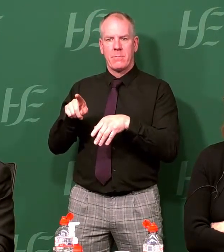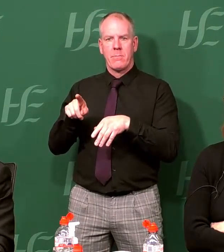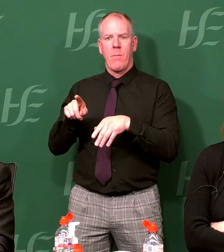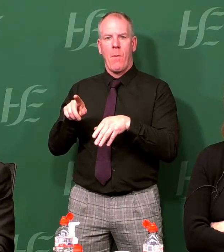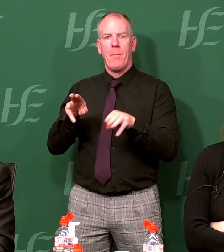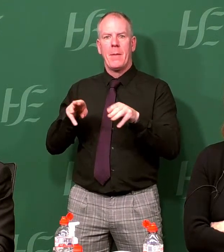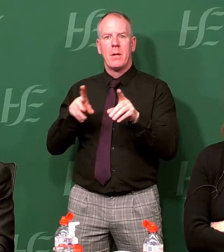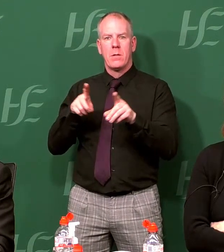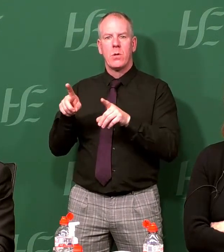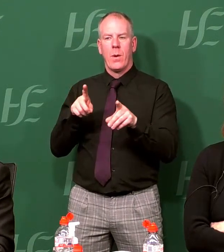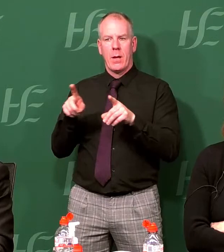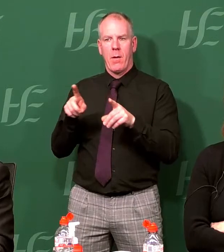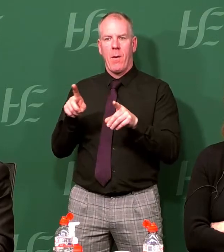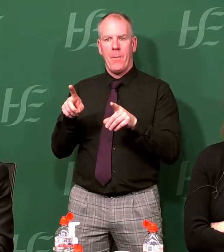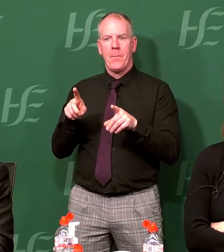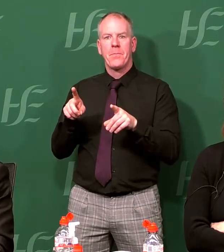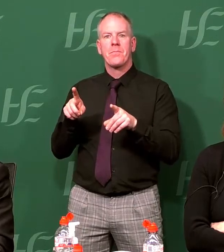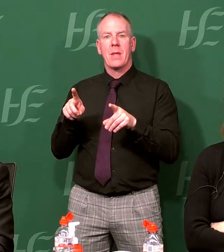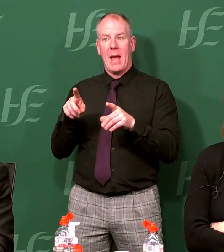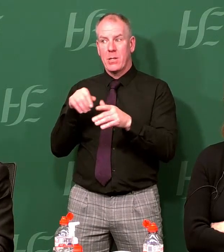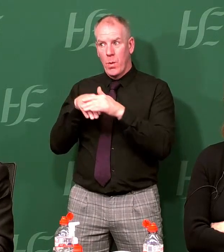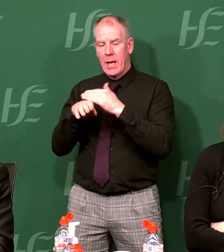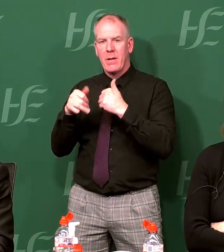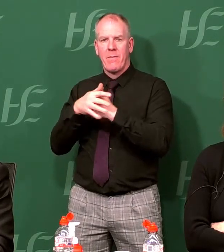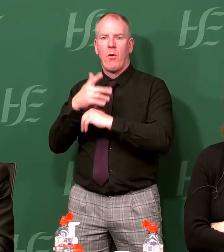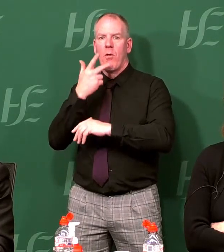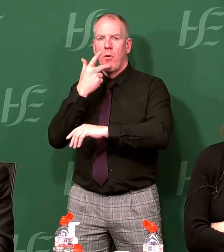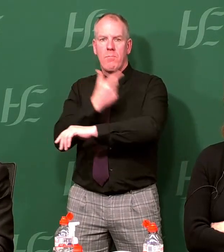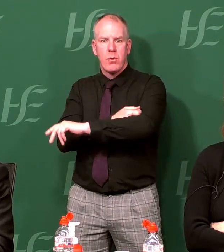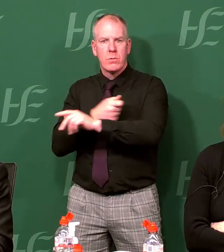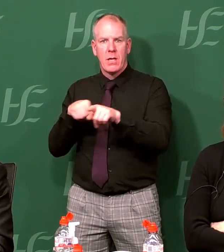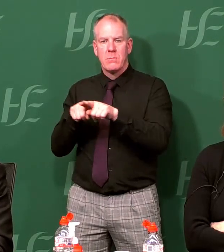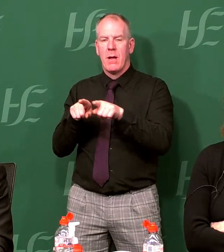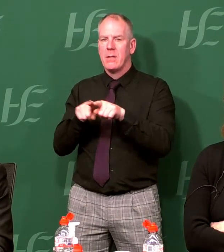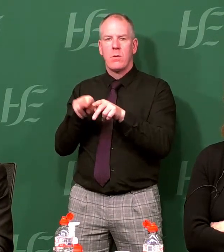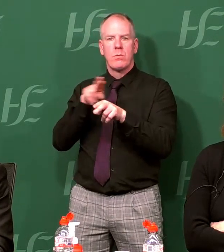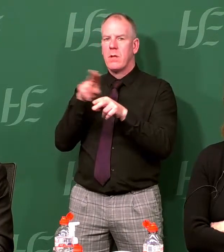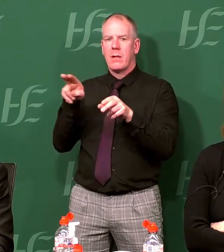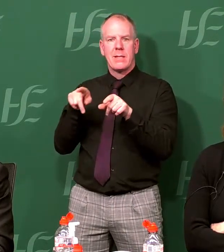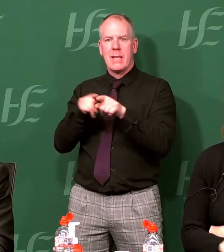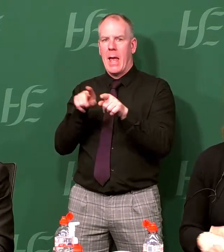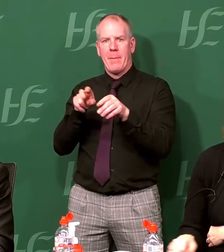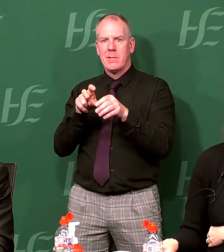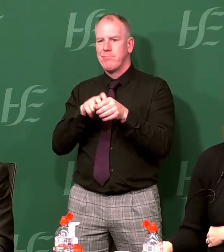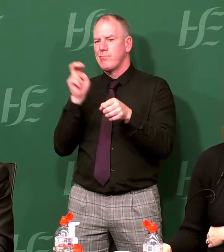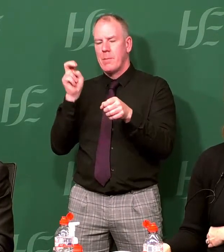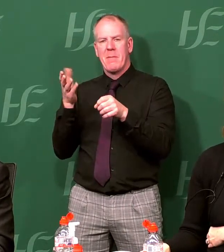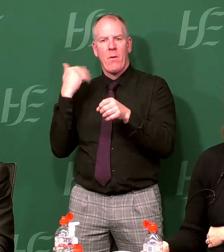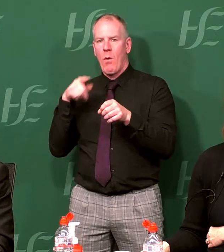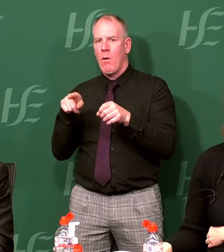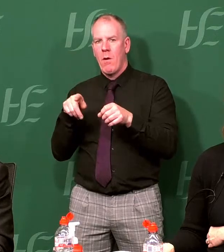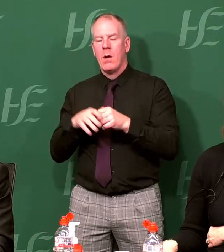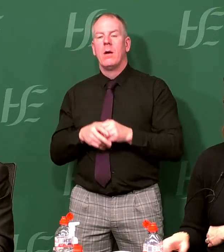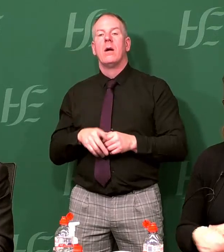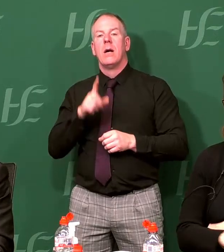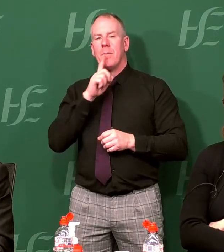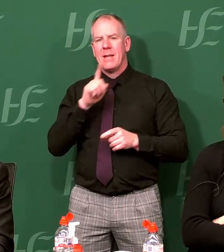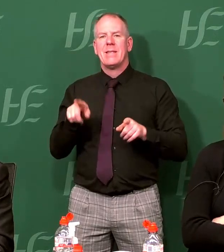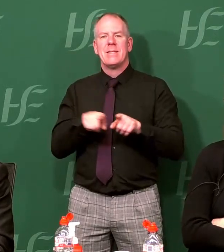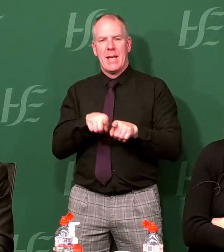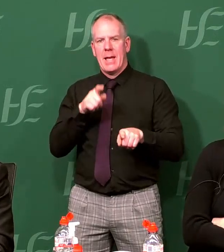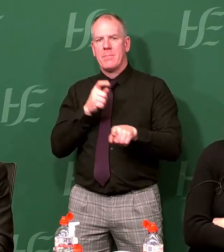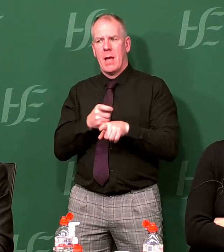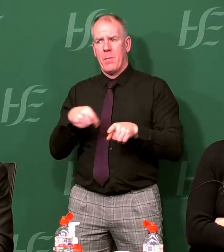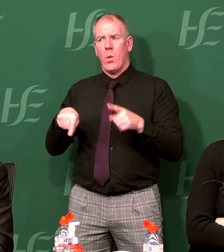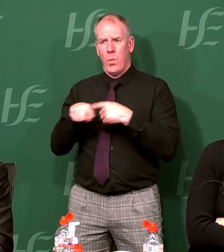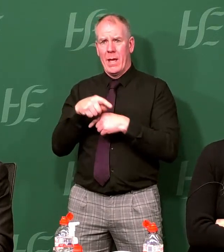are meeting the appointments. So we're not seeing the same drop-off we would have been seeing previously. But, however, we are making a call